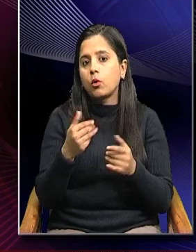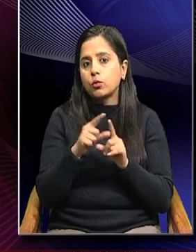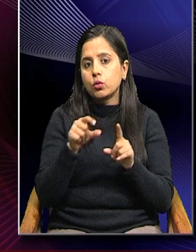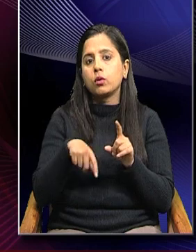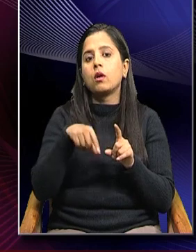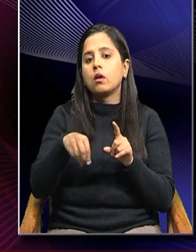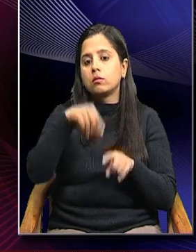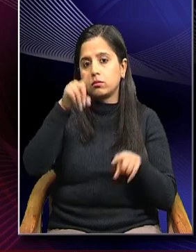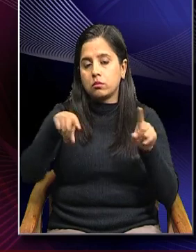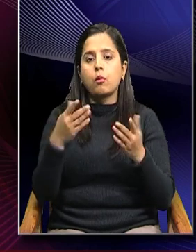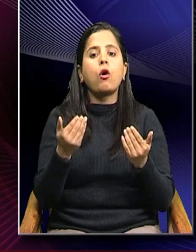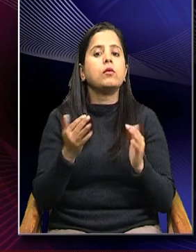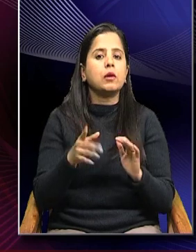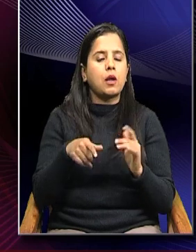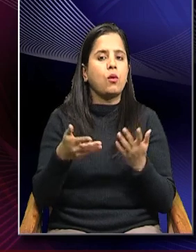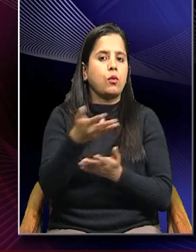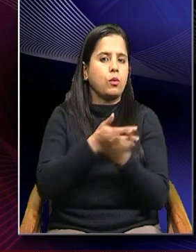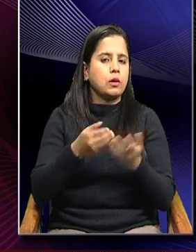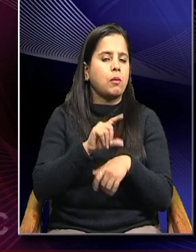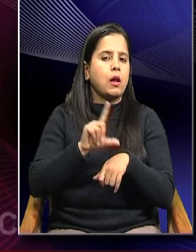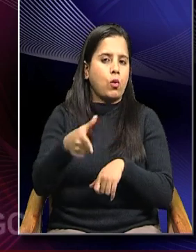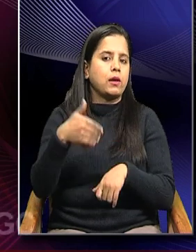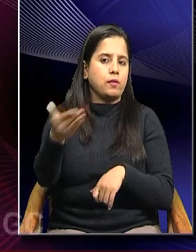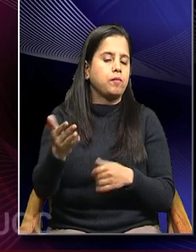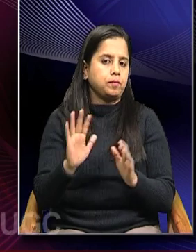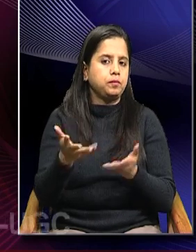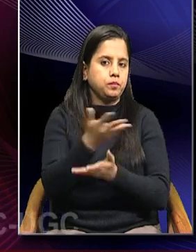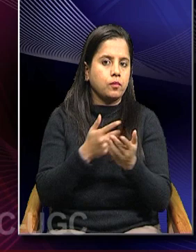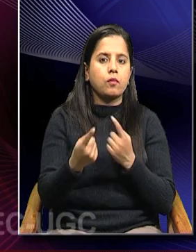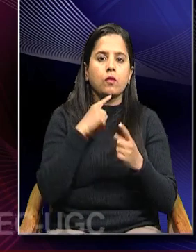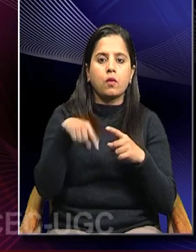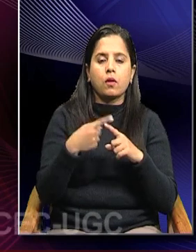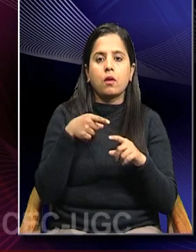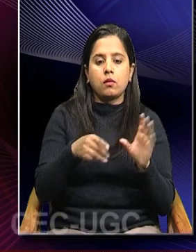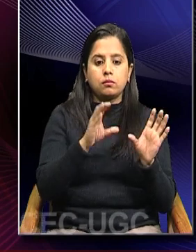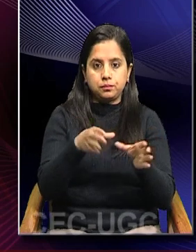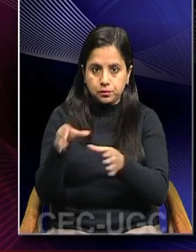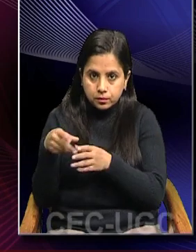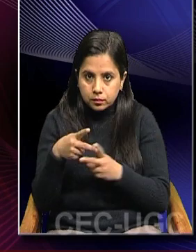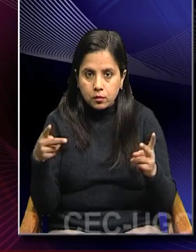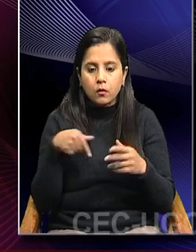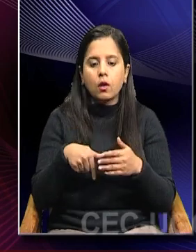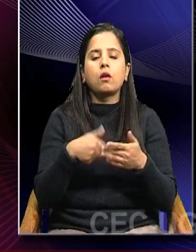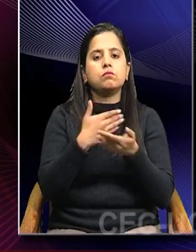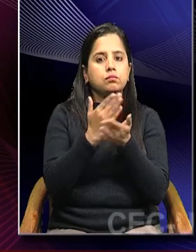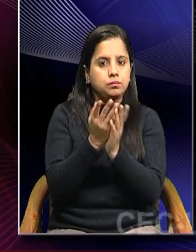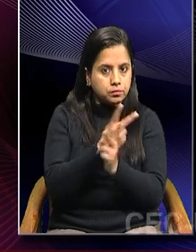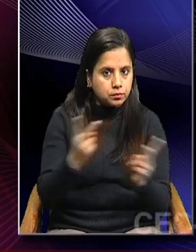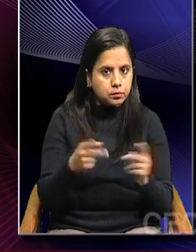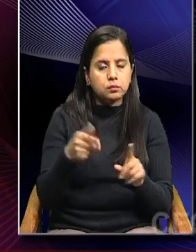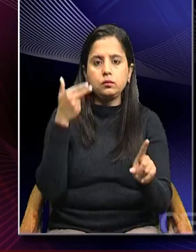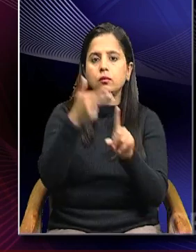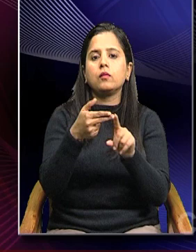demographic factors that we would discuss little later when I'll talk about segmentation, targeting and positioning, which is called